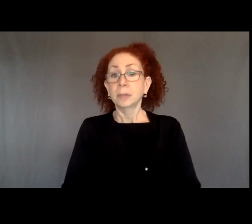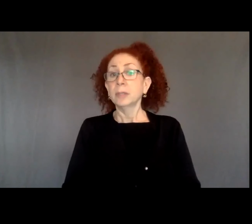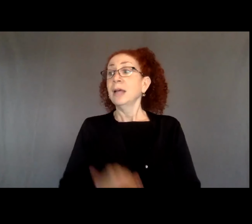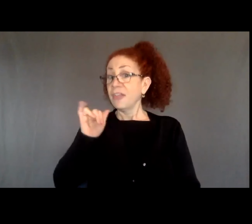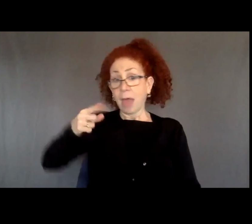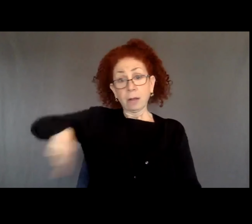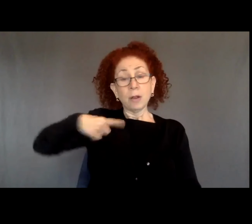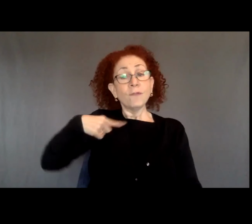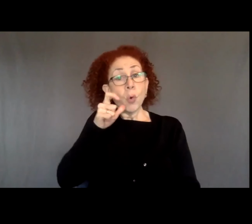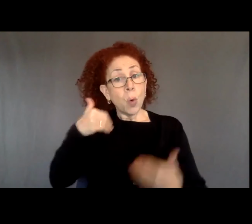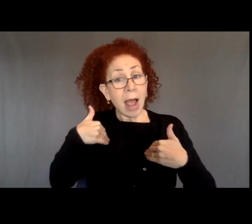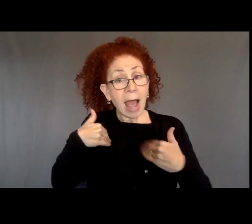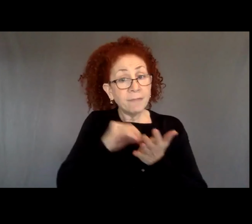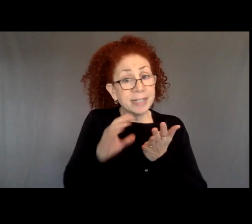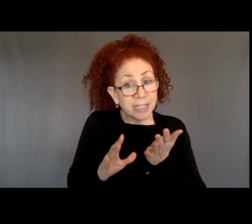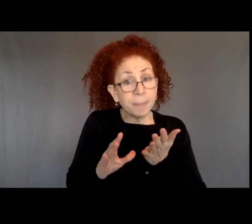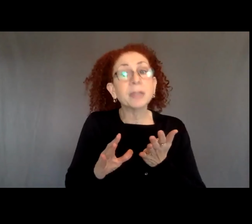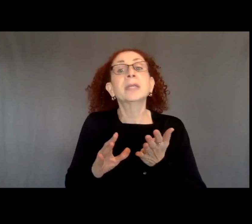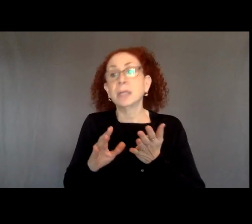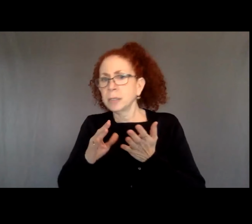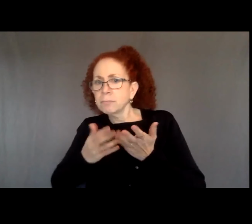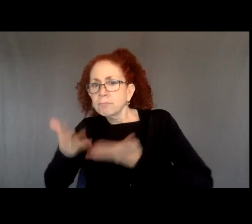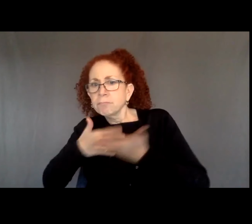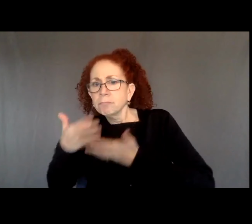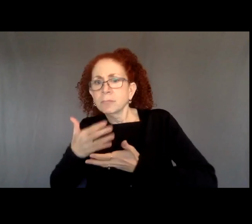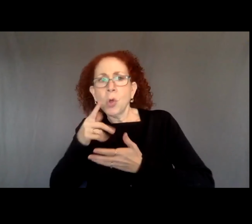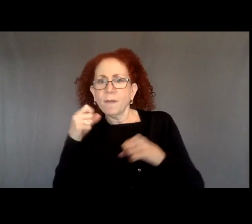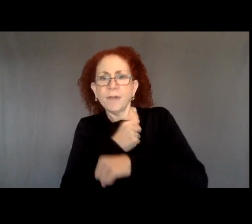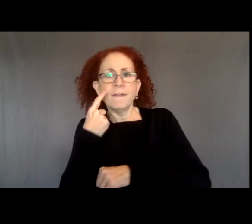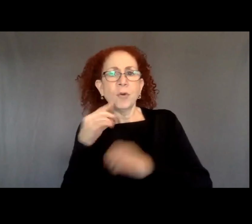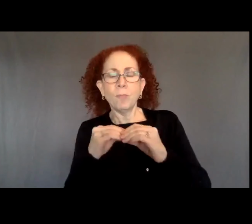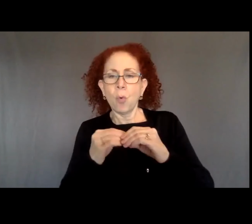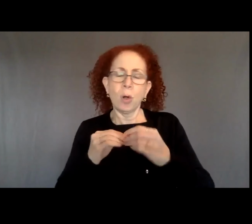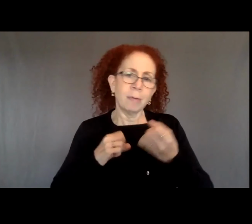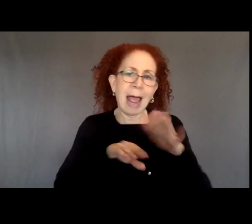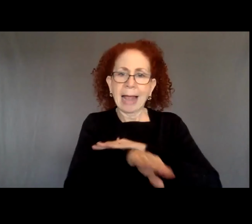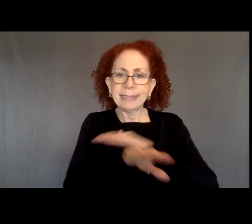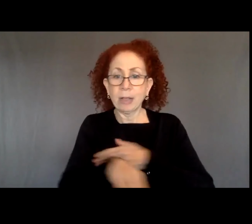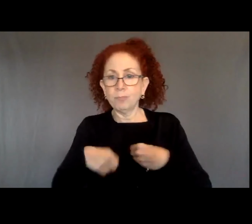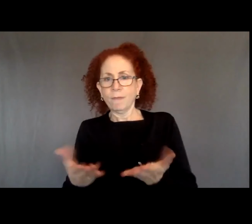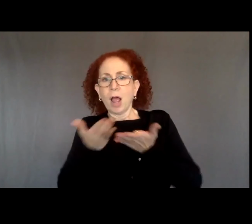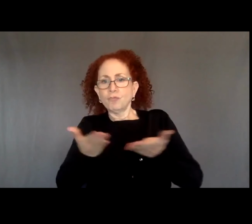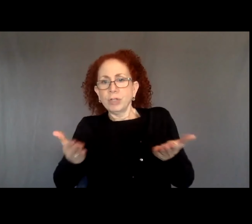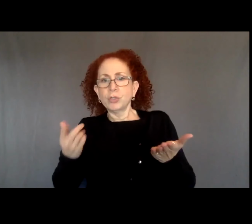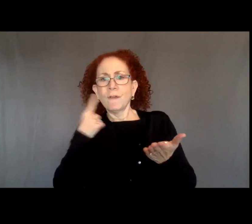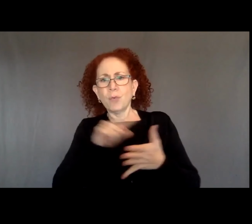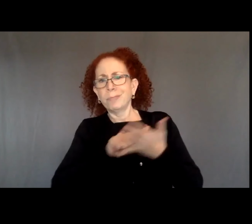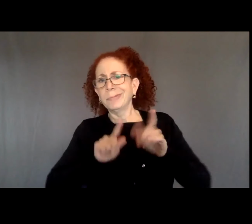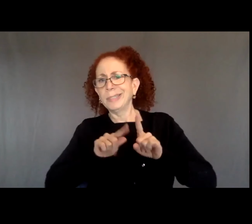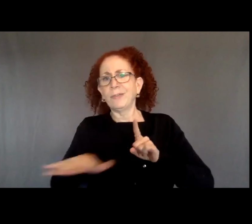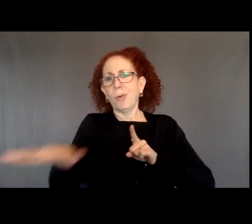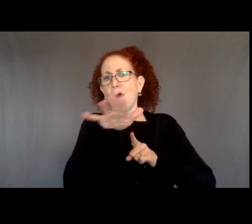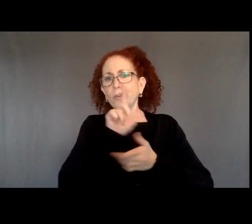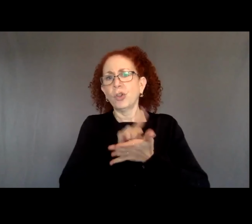with disabilities, as well as those who want to fight for more access, and provides resources for various parts of the law